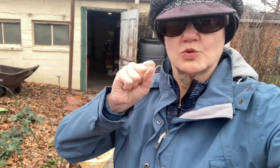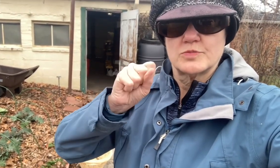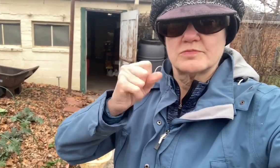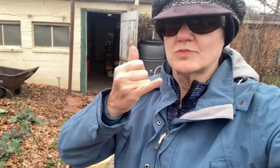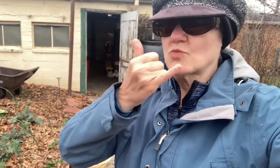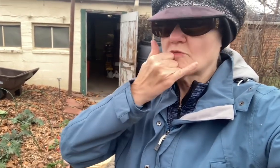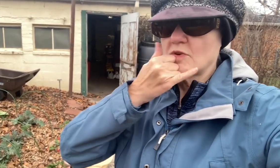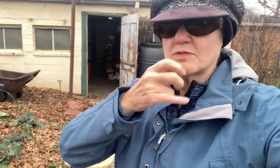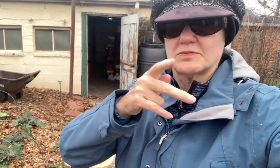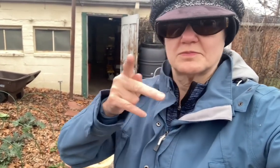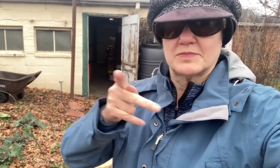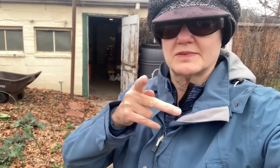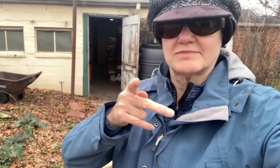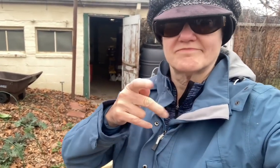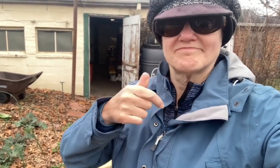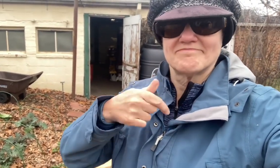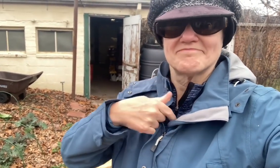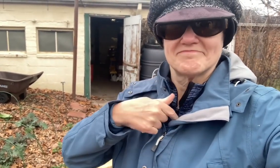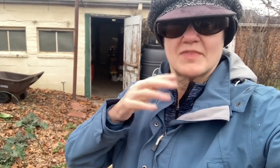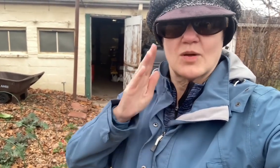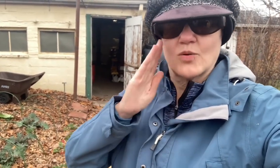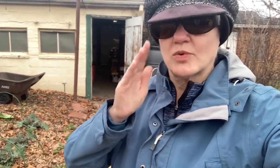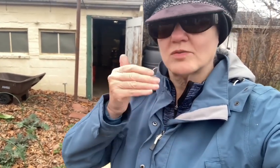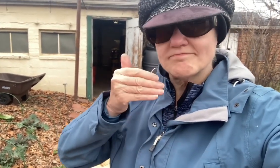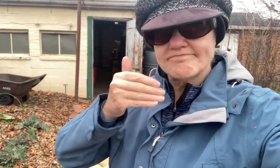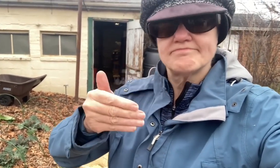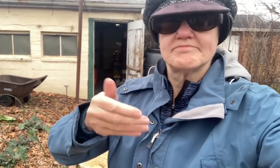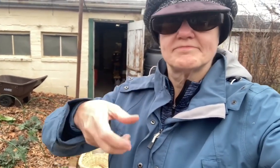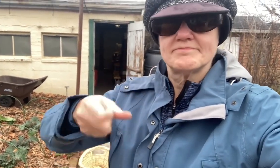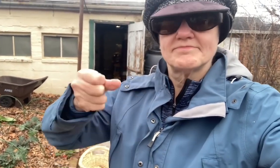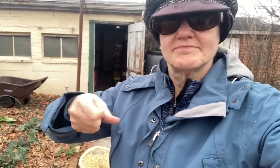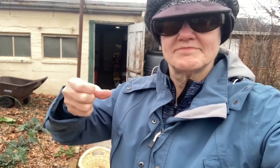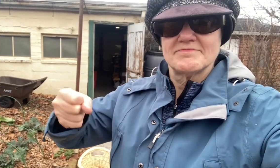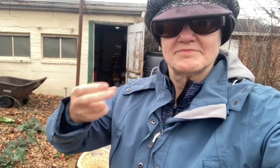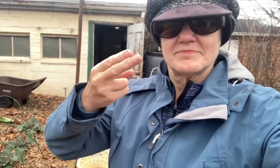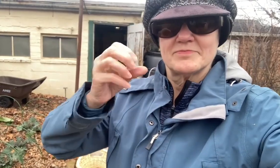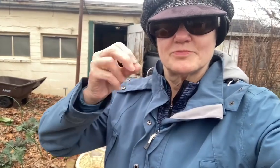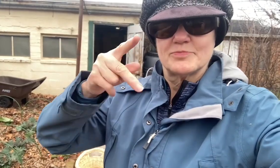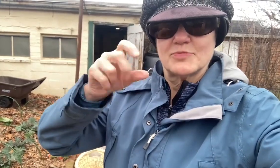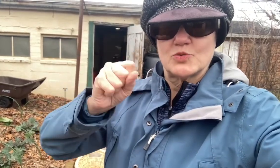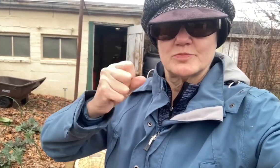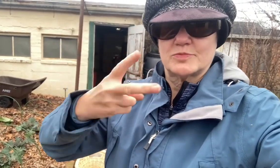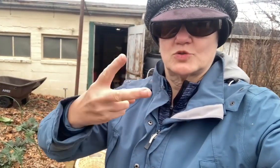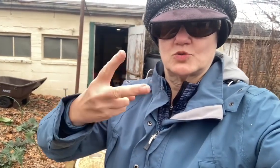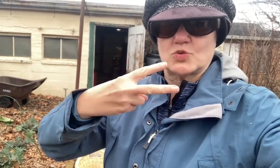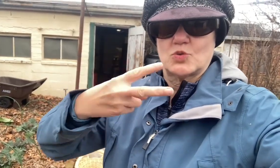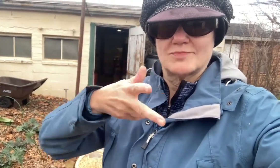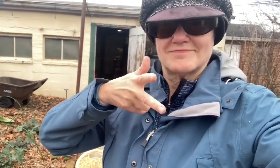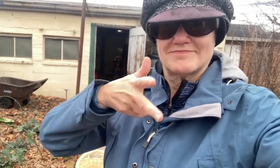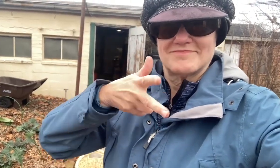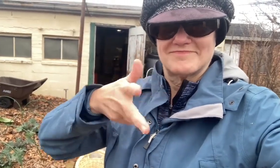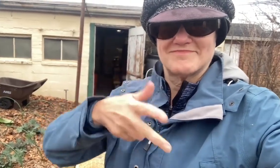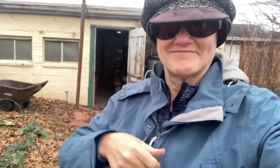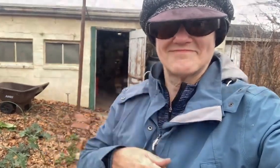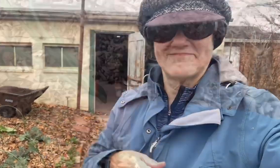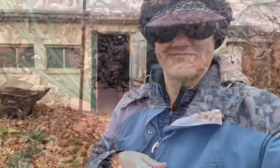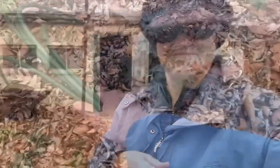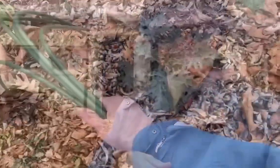these hoops, they're in the wrong place. So we might as well go ahead and collect them and store them in the garage.